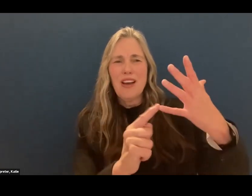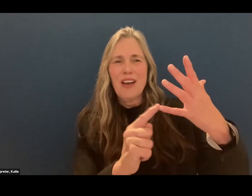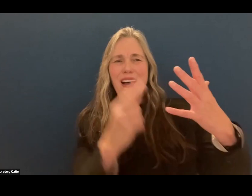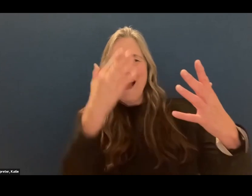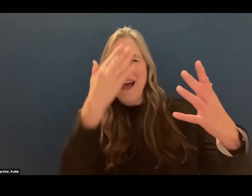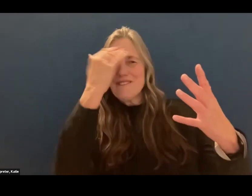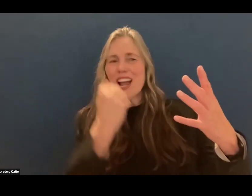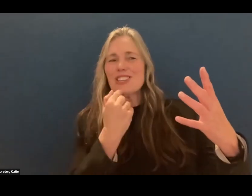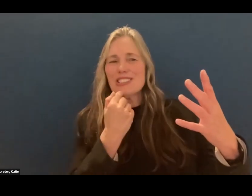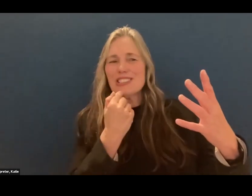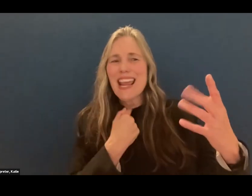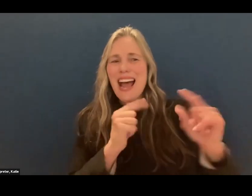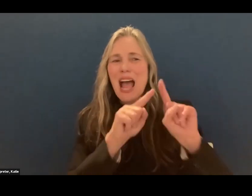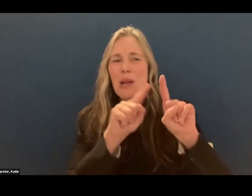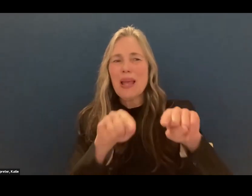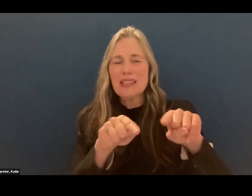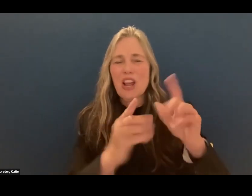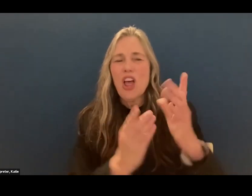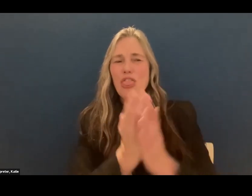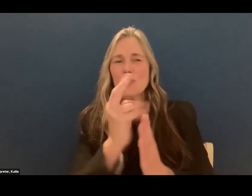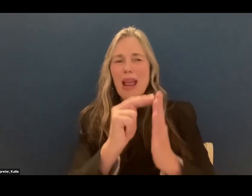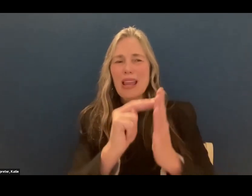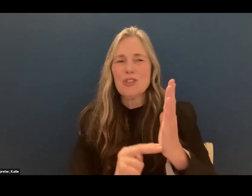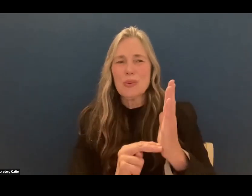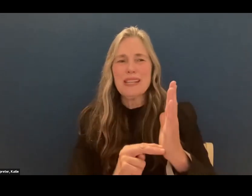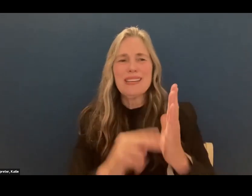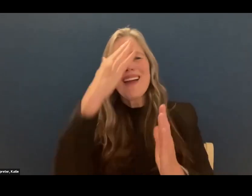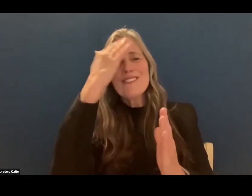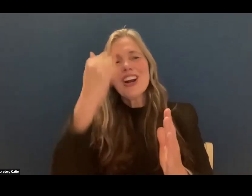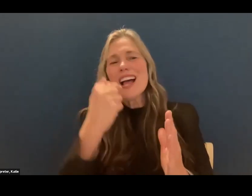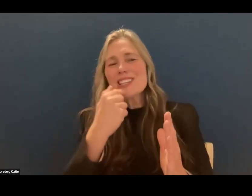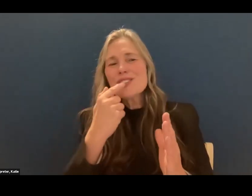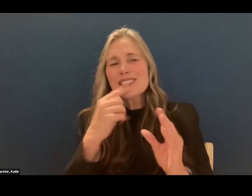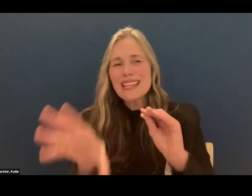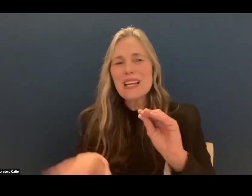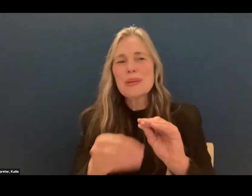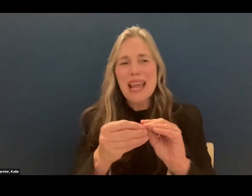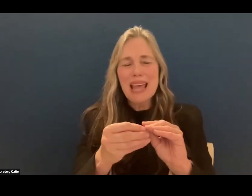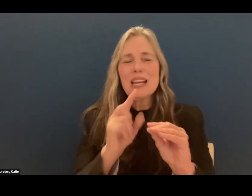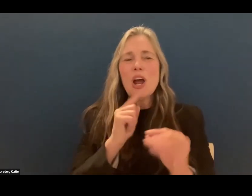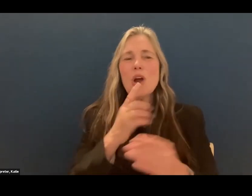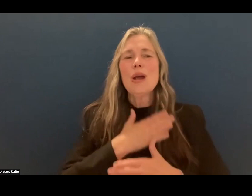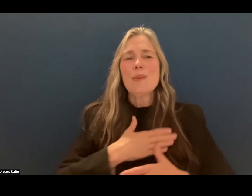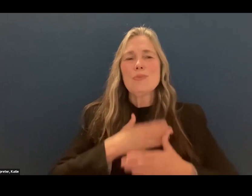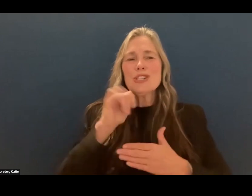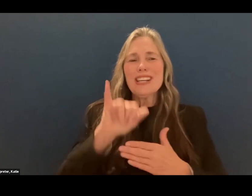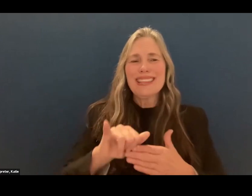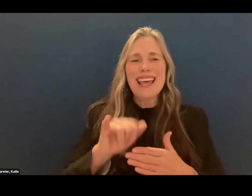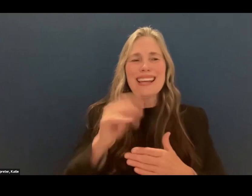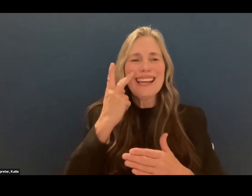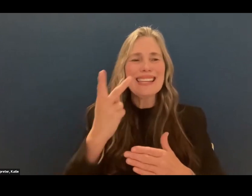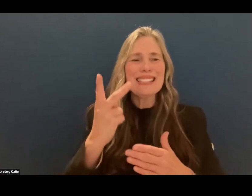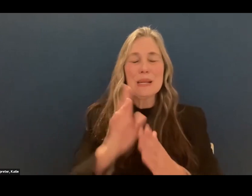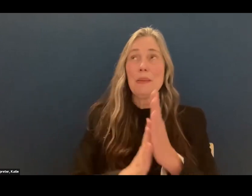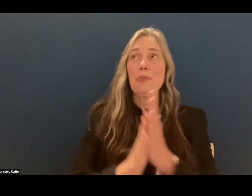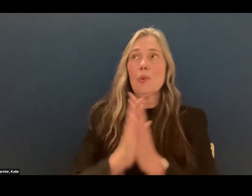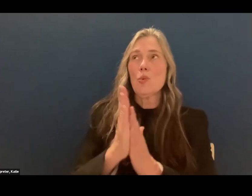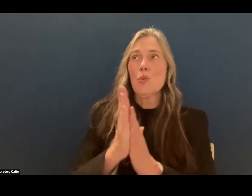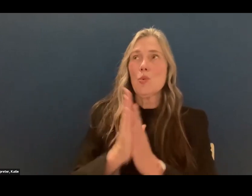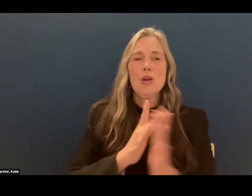to Read. And I just wanted to say I really appreciated the opportunity to get that information and see the passion around this really